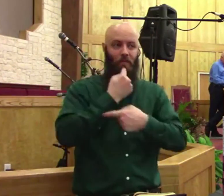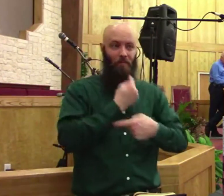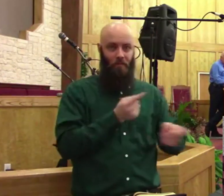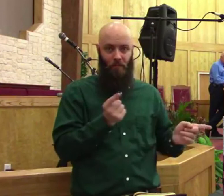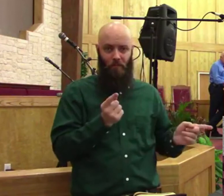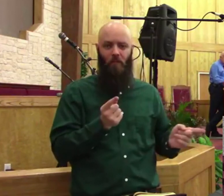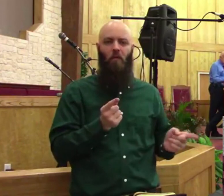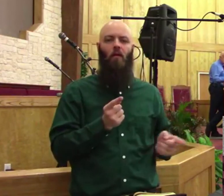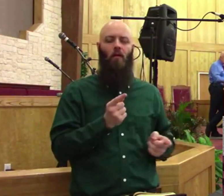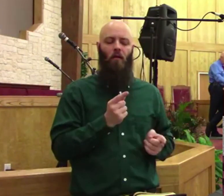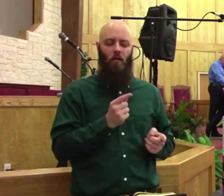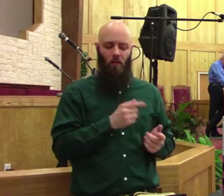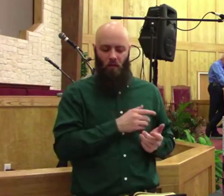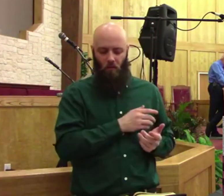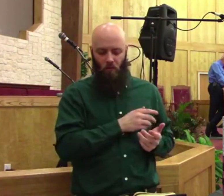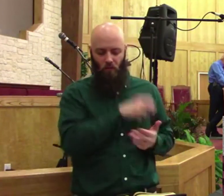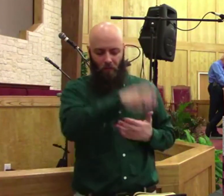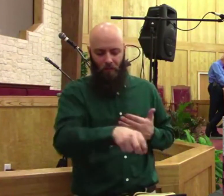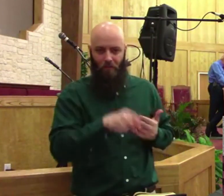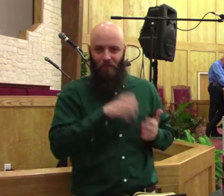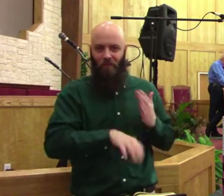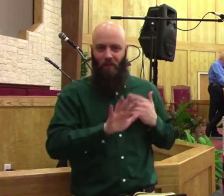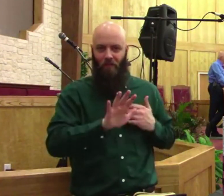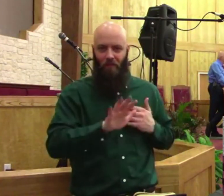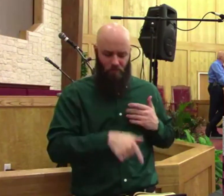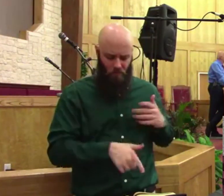to, in chapter 5, the death of the